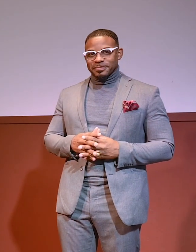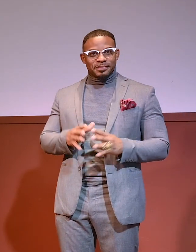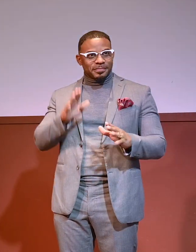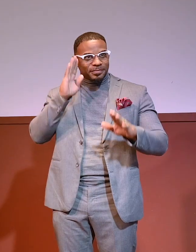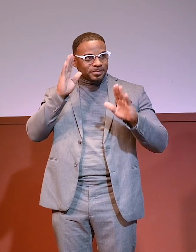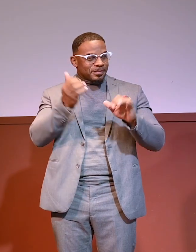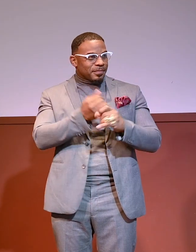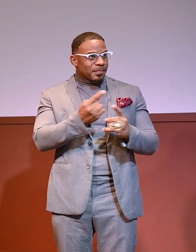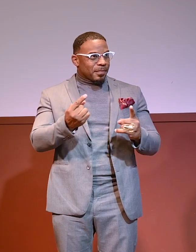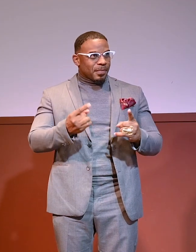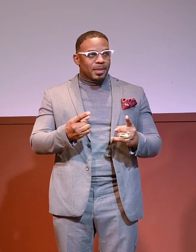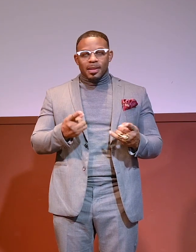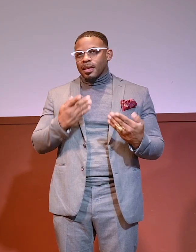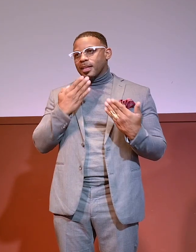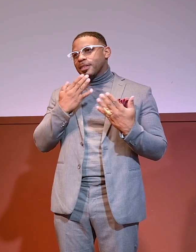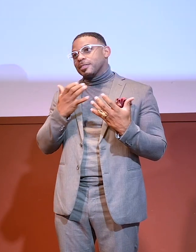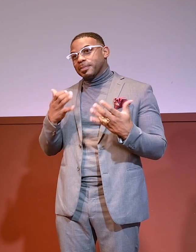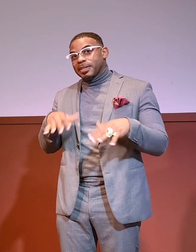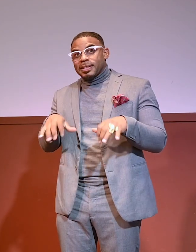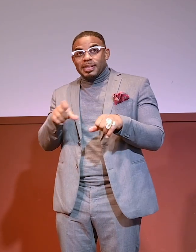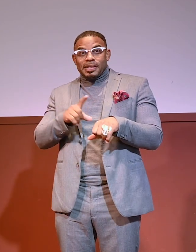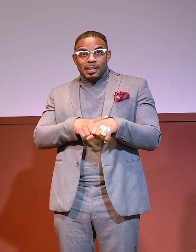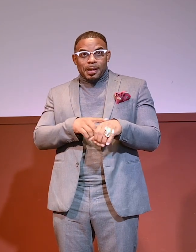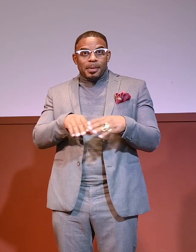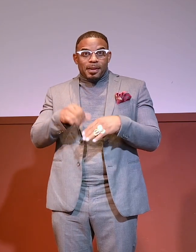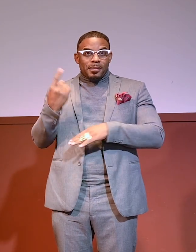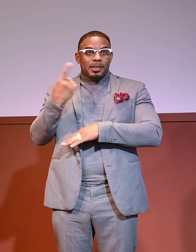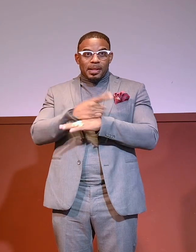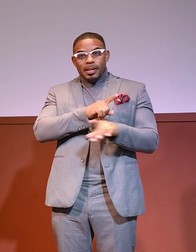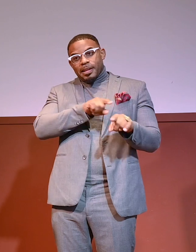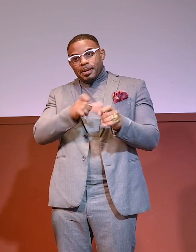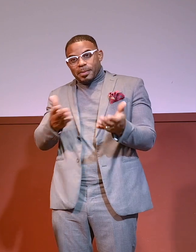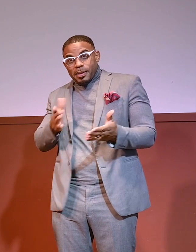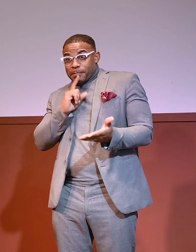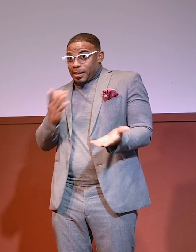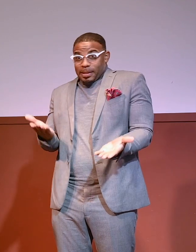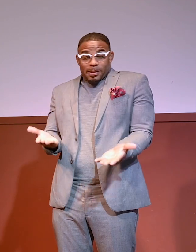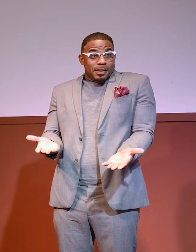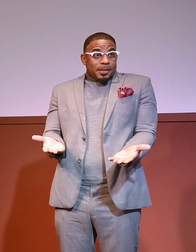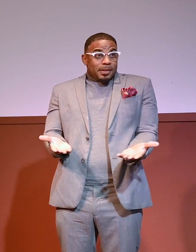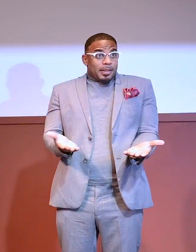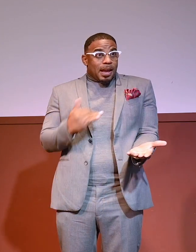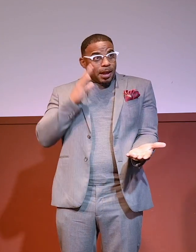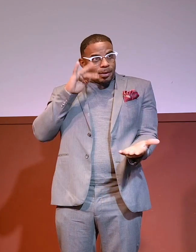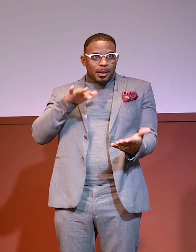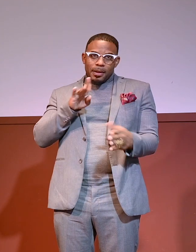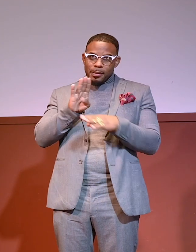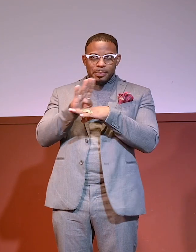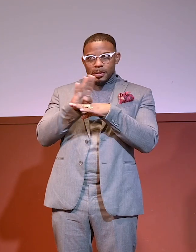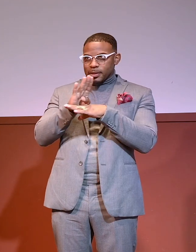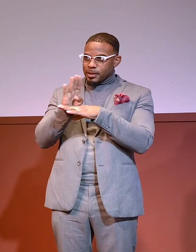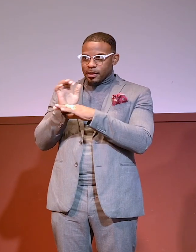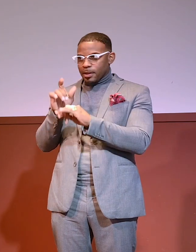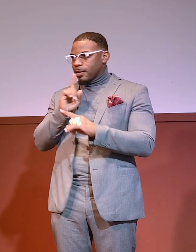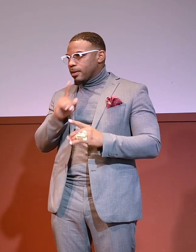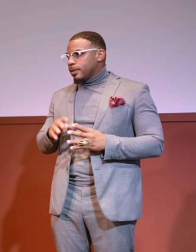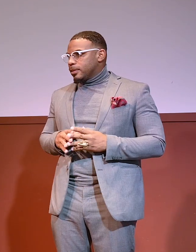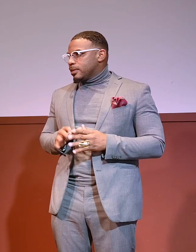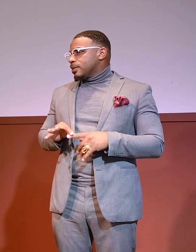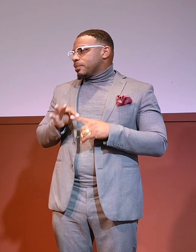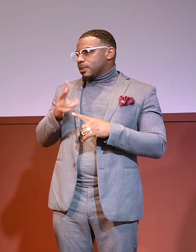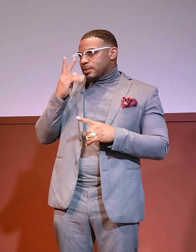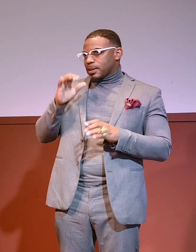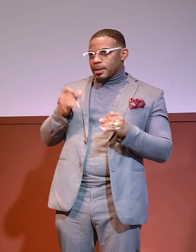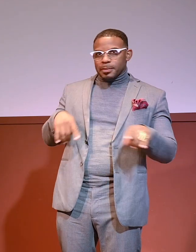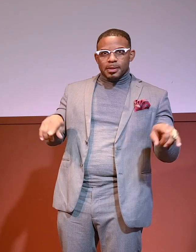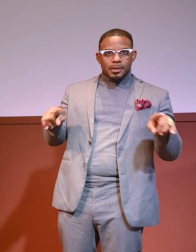Hello, everybody. Thank you so much for taking the time out of your day to come here, to be here. I know how busy all of you are, especially seeing